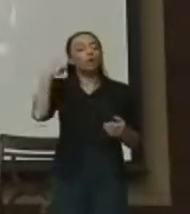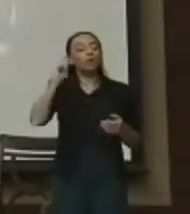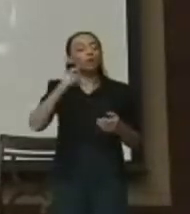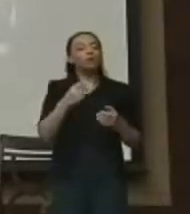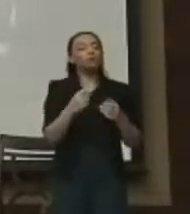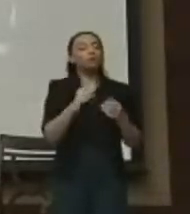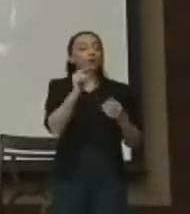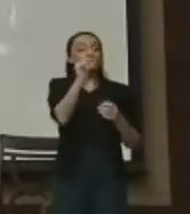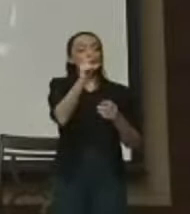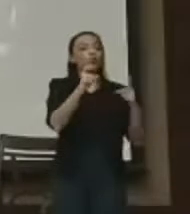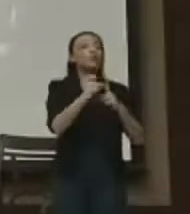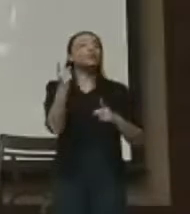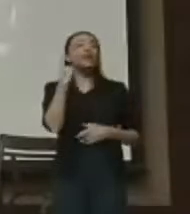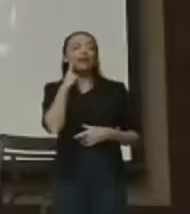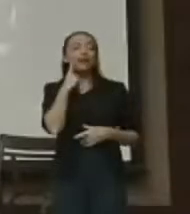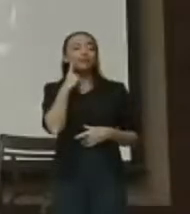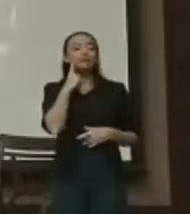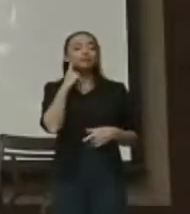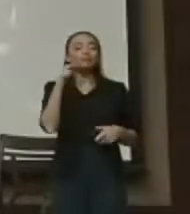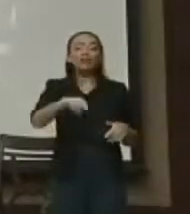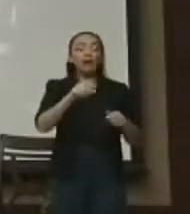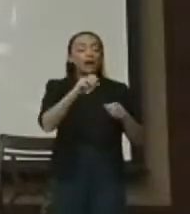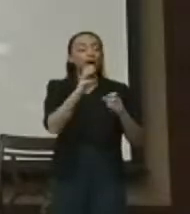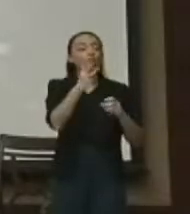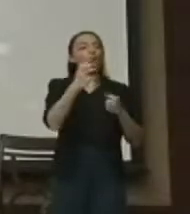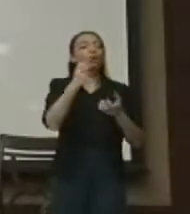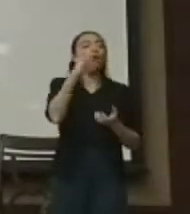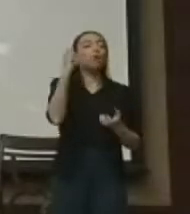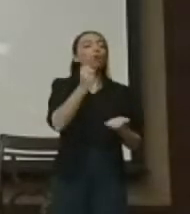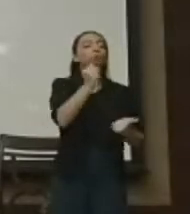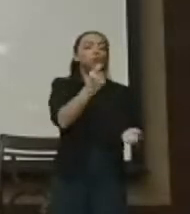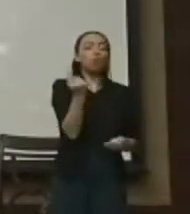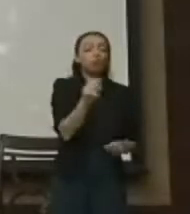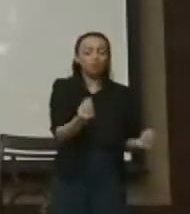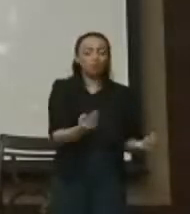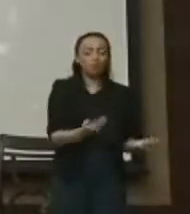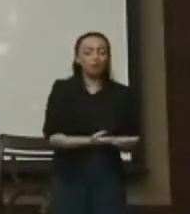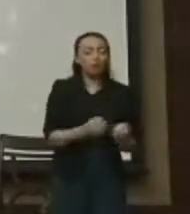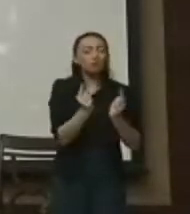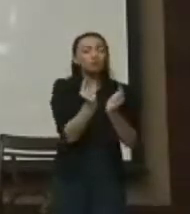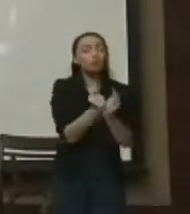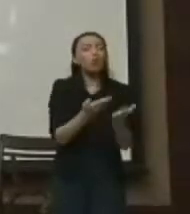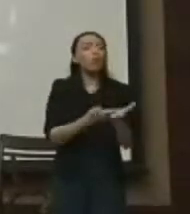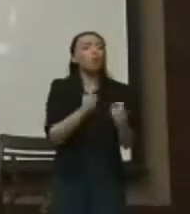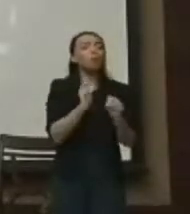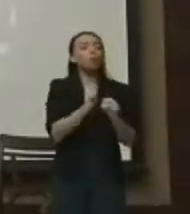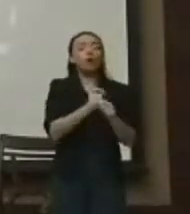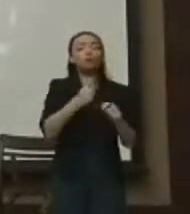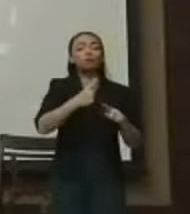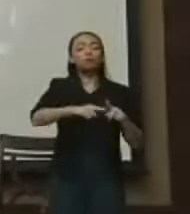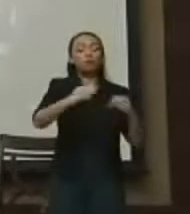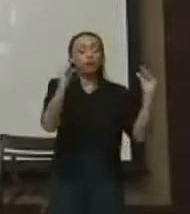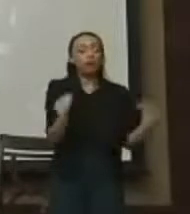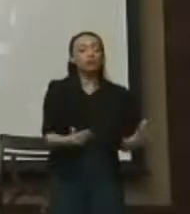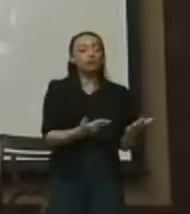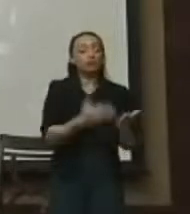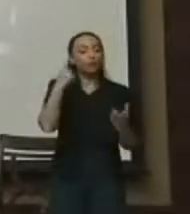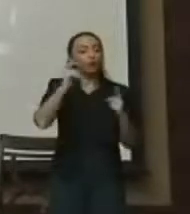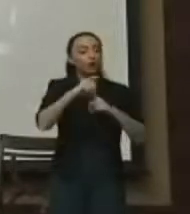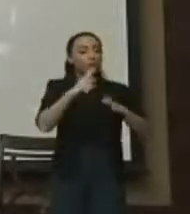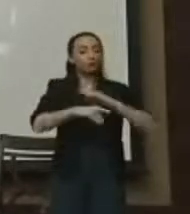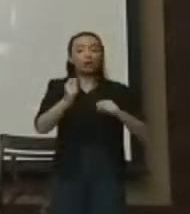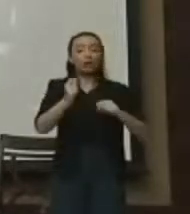disability identification, which just shows the small amounts that we are spending towards this